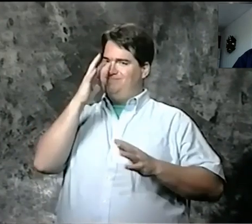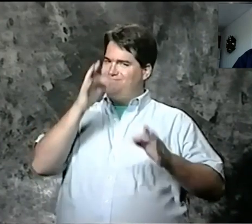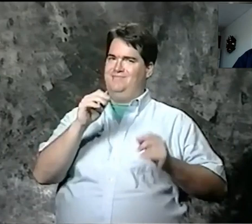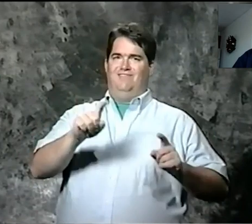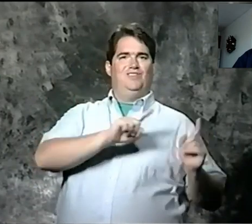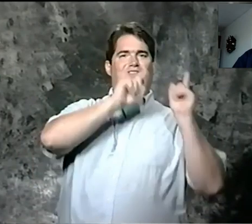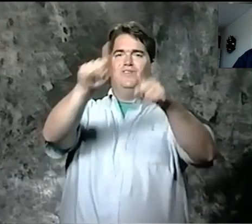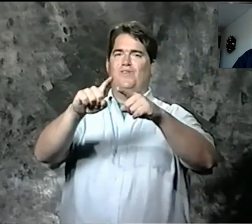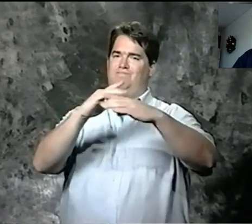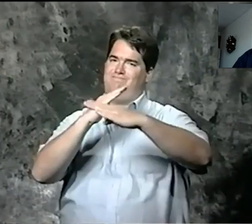a ward.